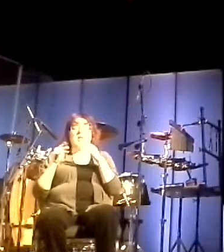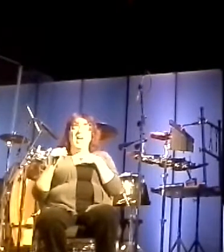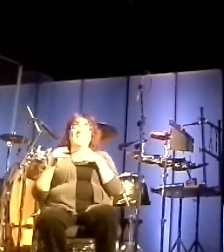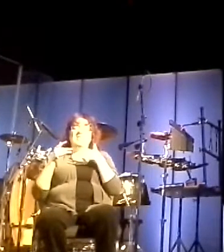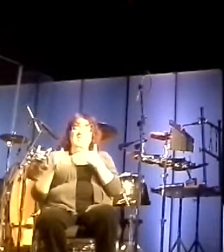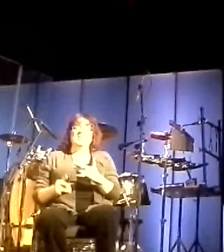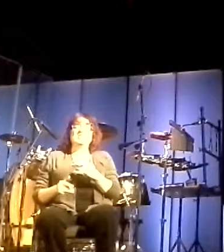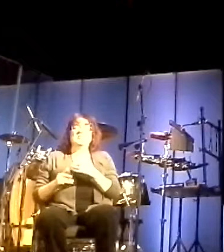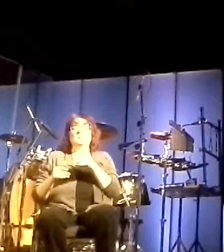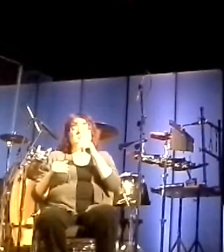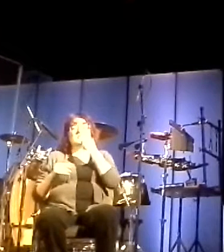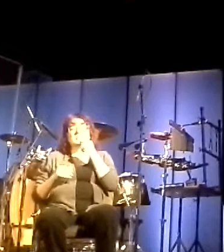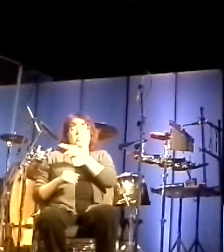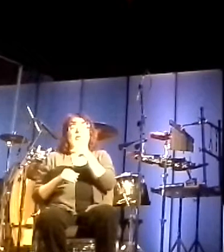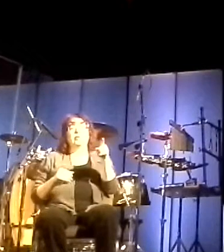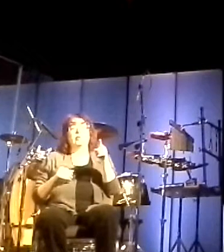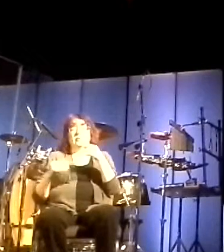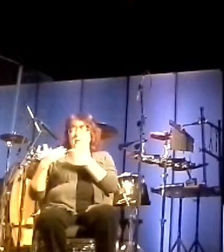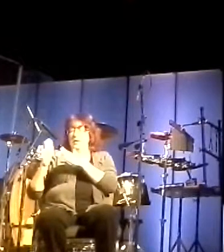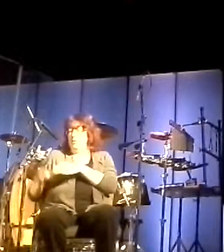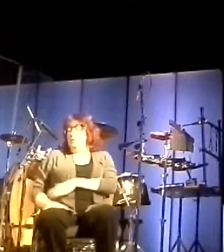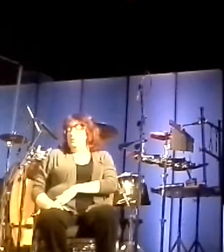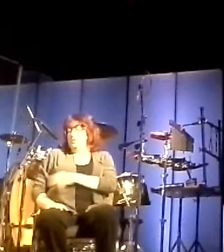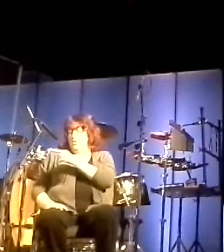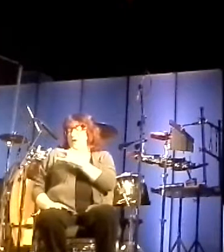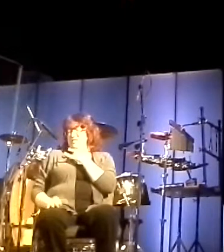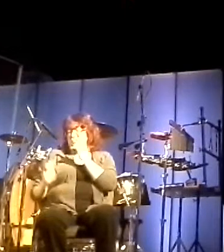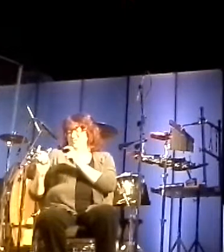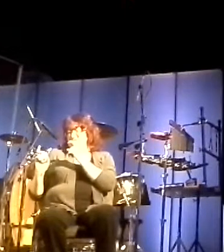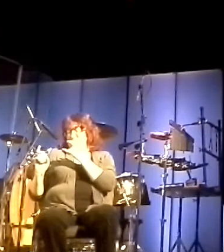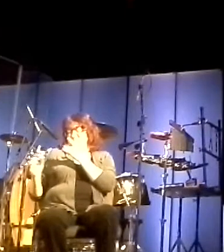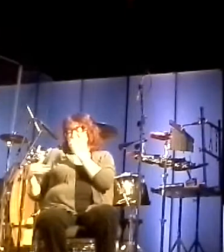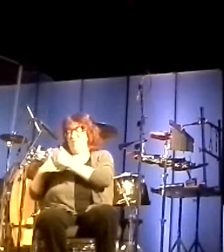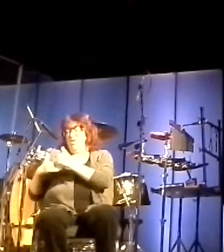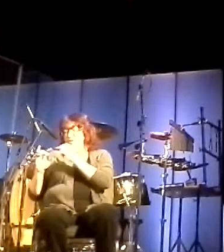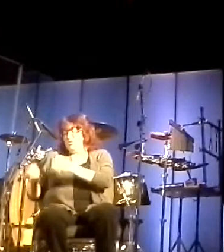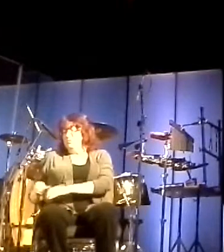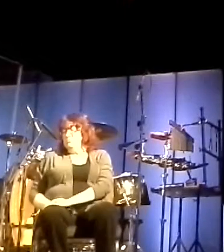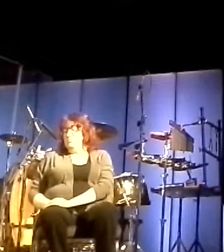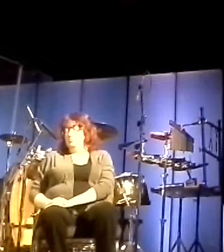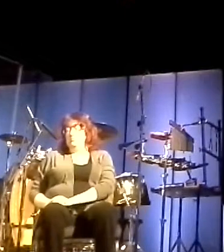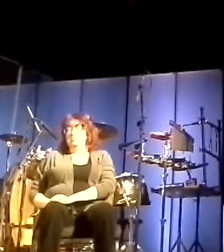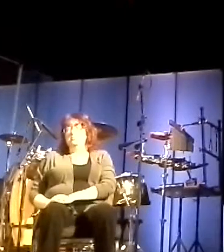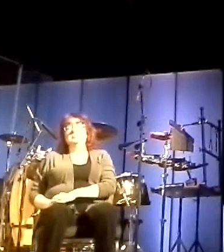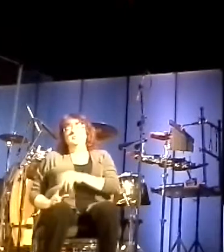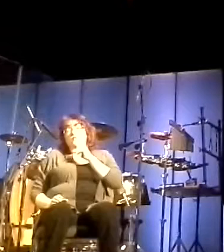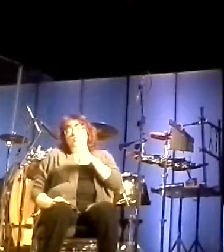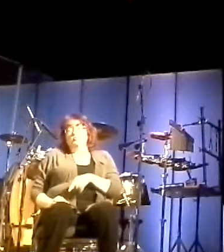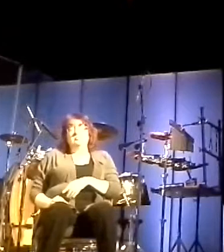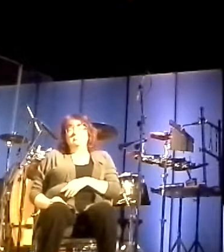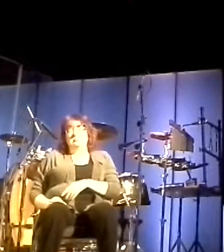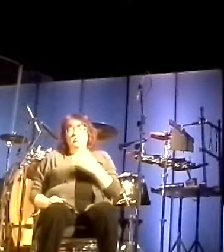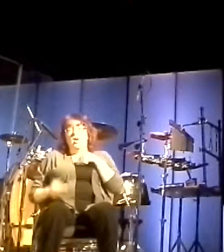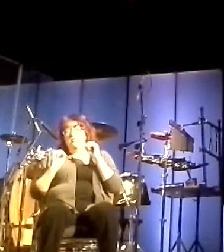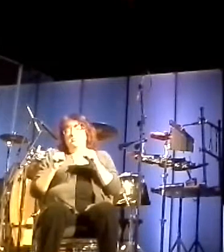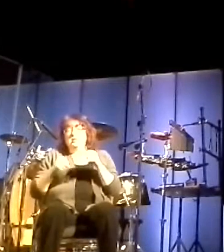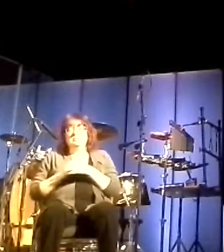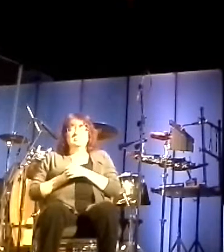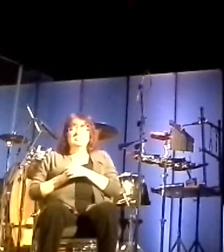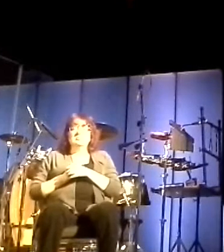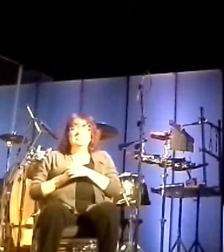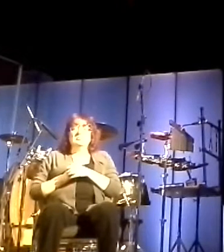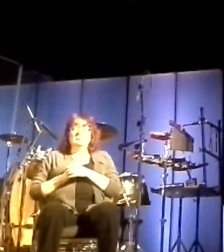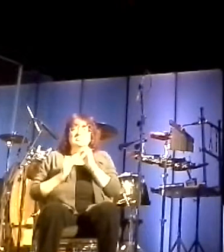propensity to let you down. Just turn to your neighbor right now and say, "You have the potential to bug me." Just do that. It's true. We got the potential.